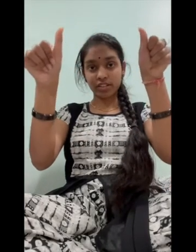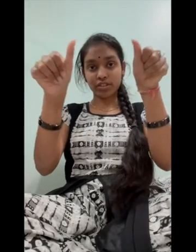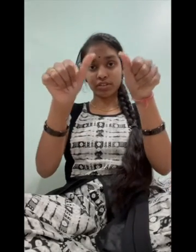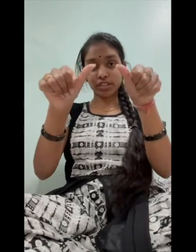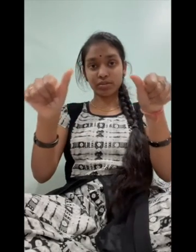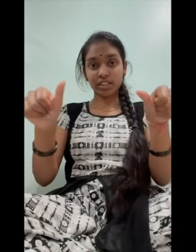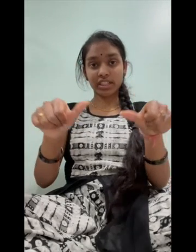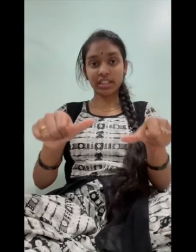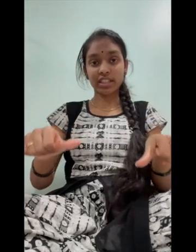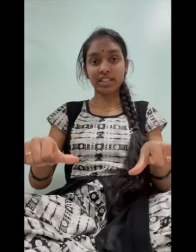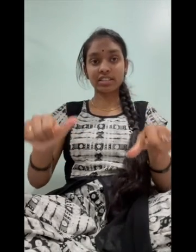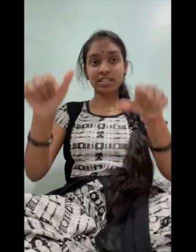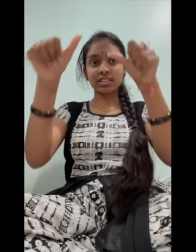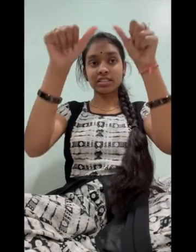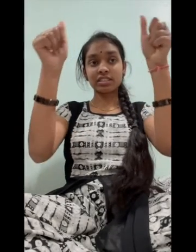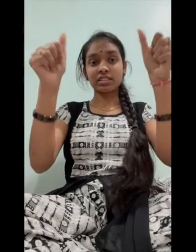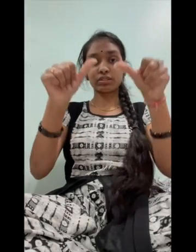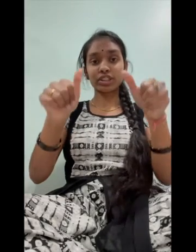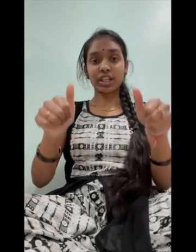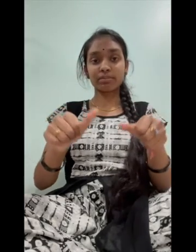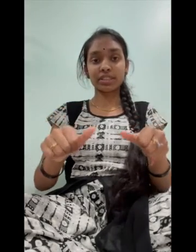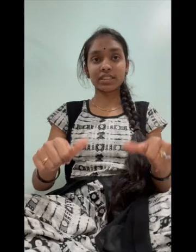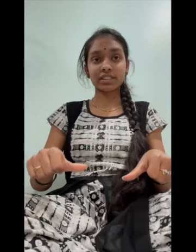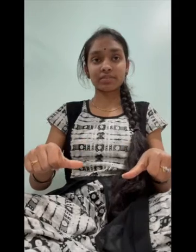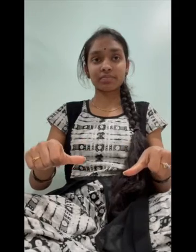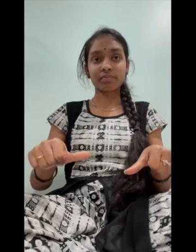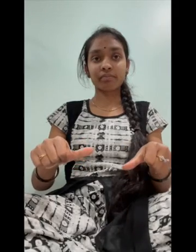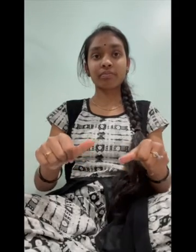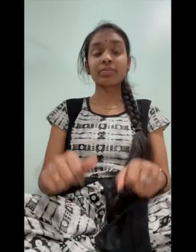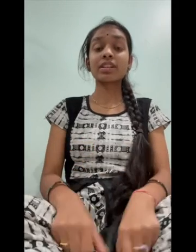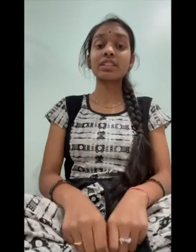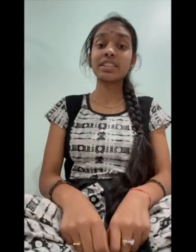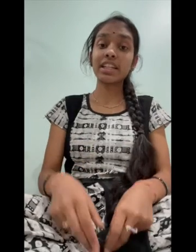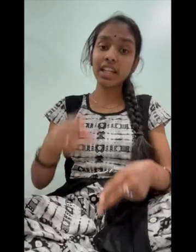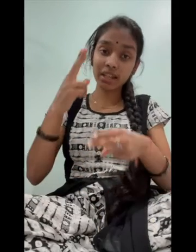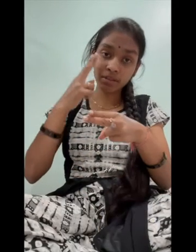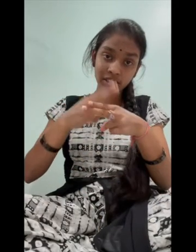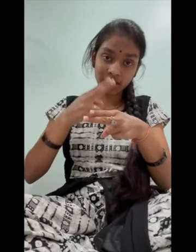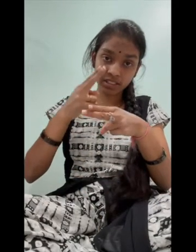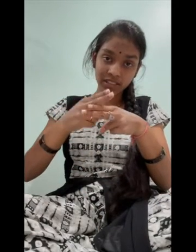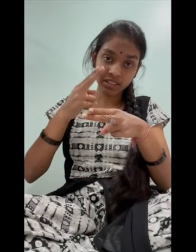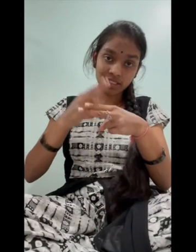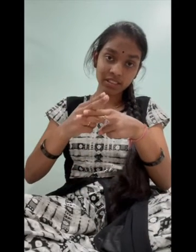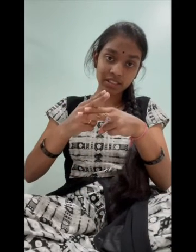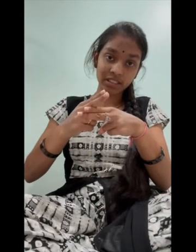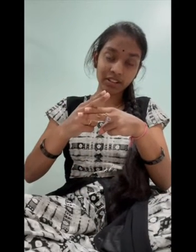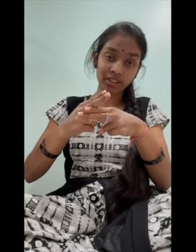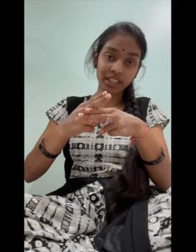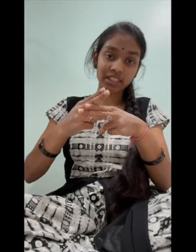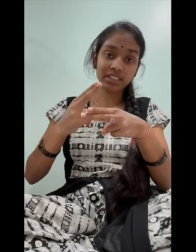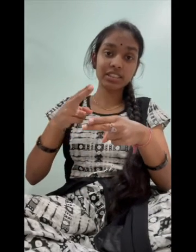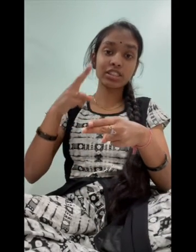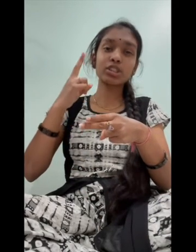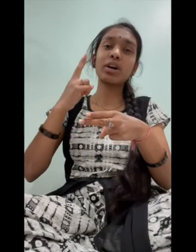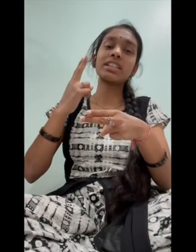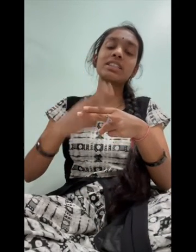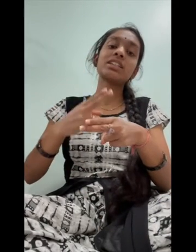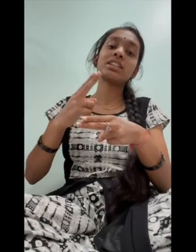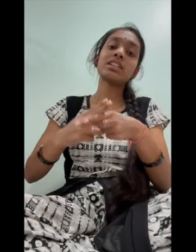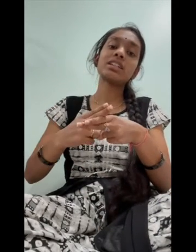do a squiggly line. So shapes. To say name, you go like this. So twice.